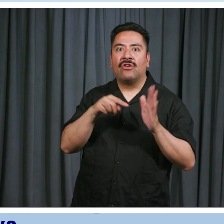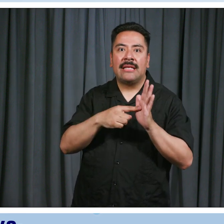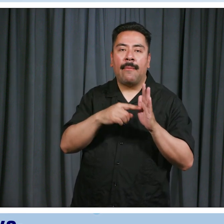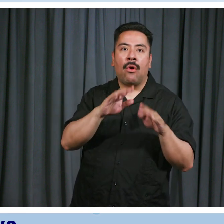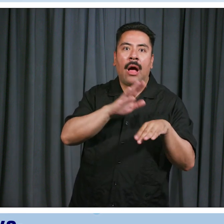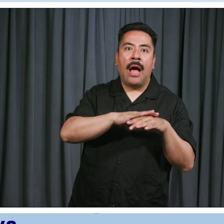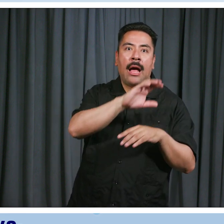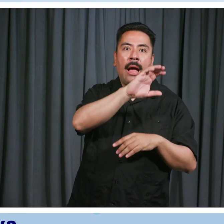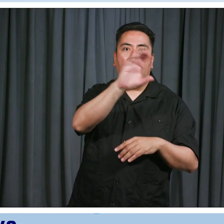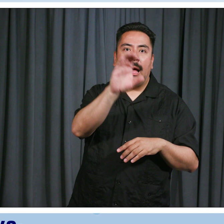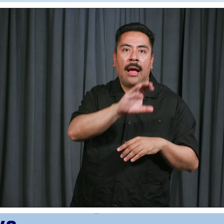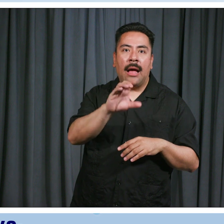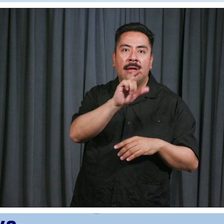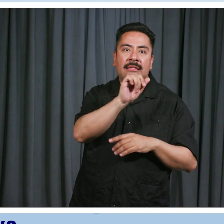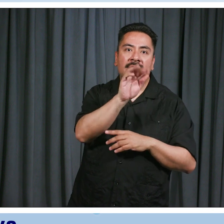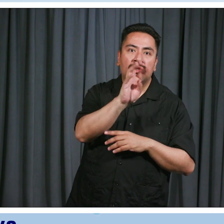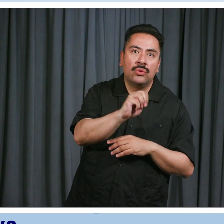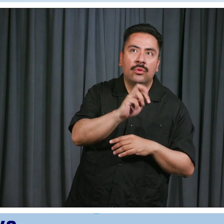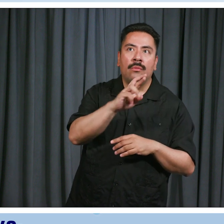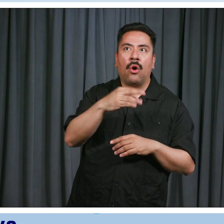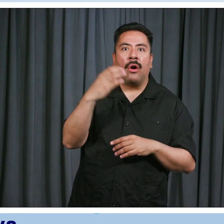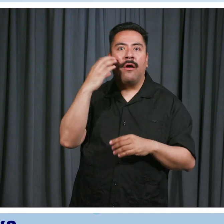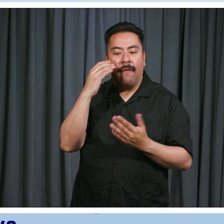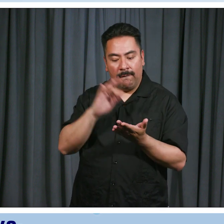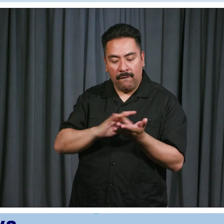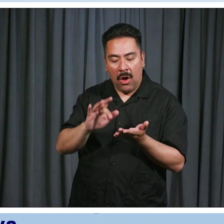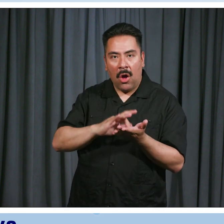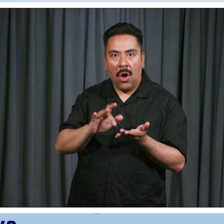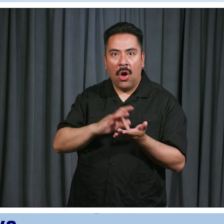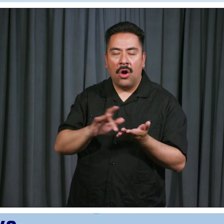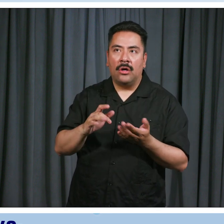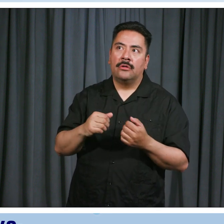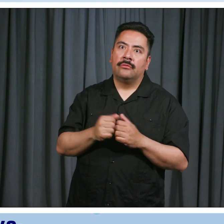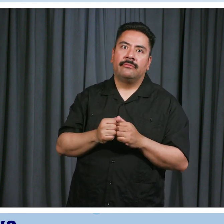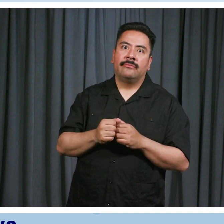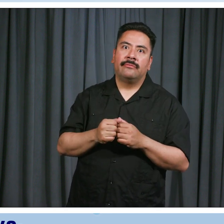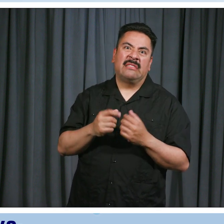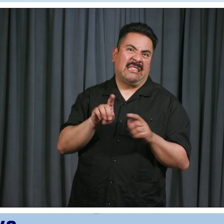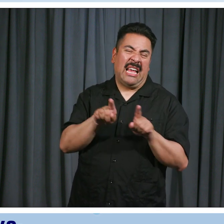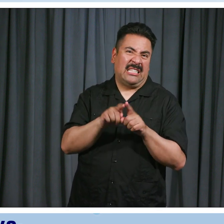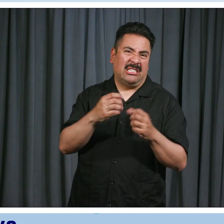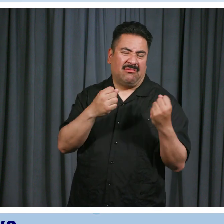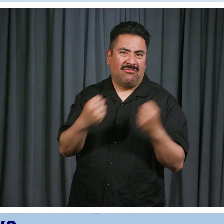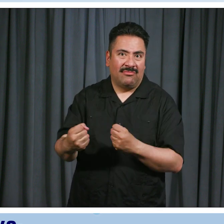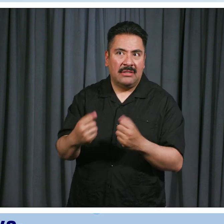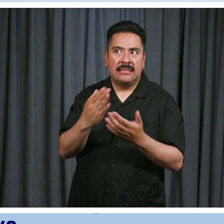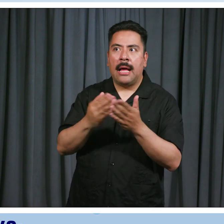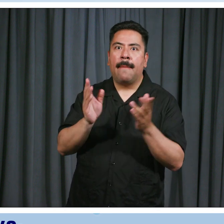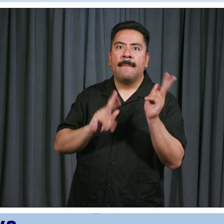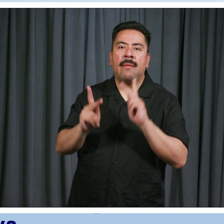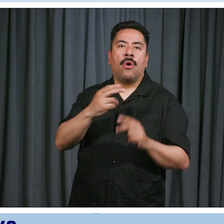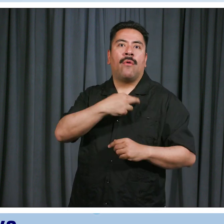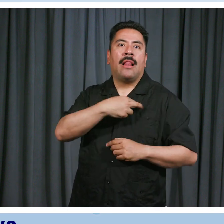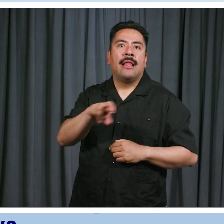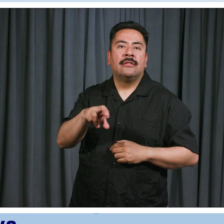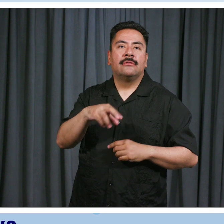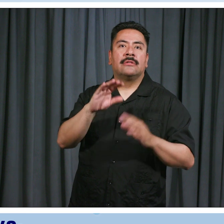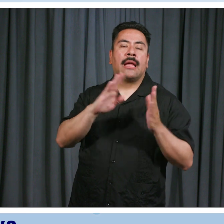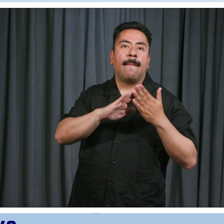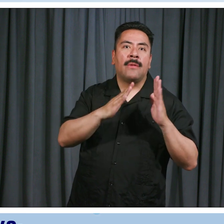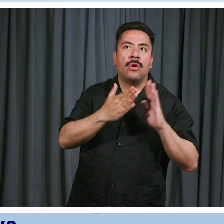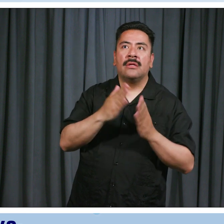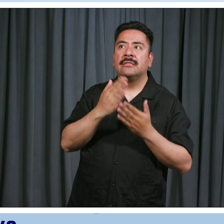as much or as powerfully. So for some folks, it's their faith-based community. For some folks, it's just walking around the grocery store